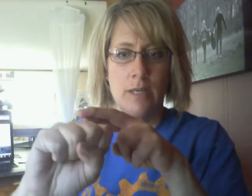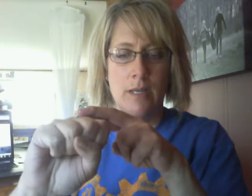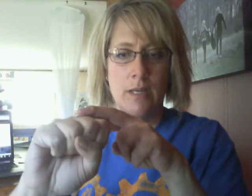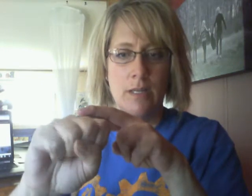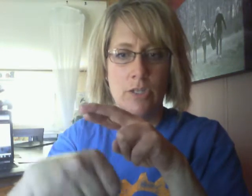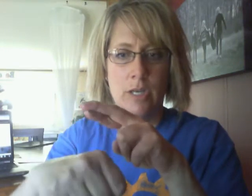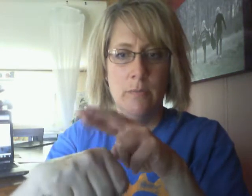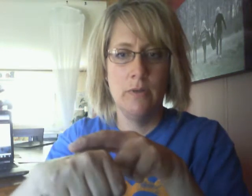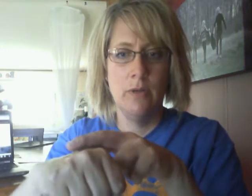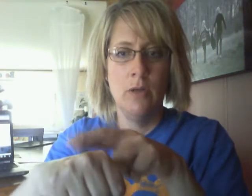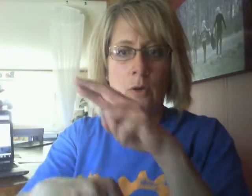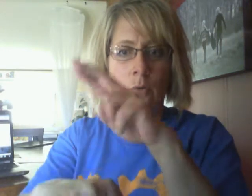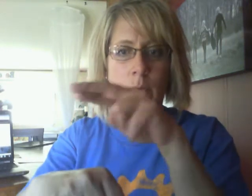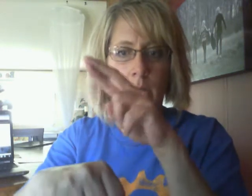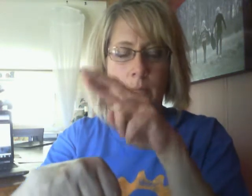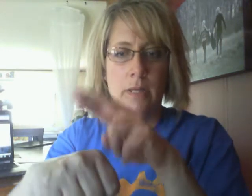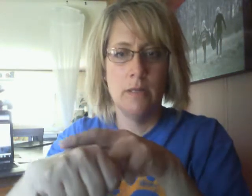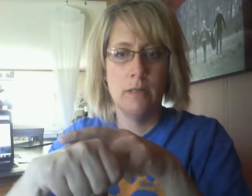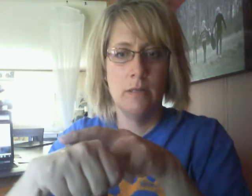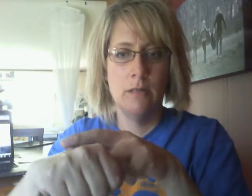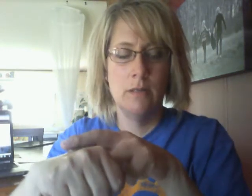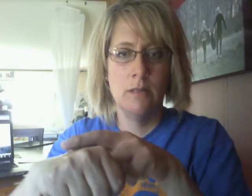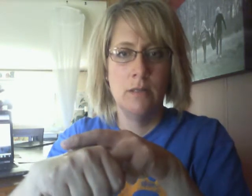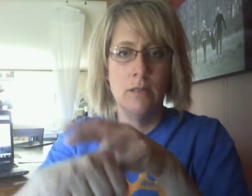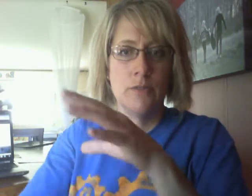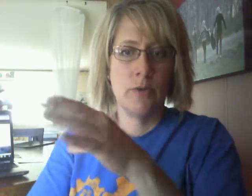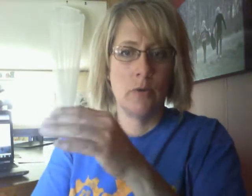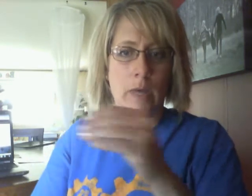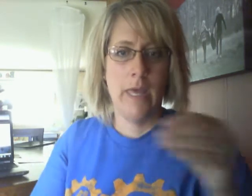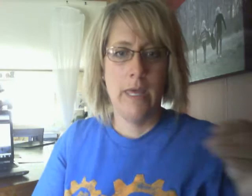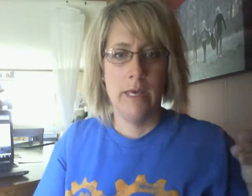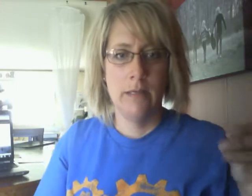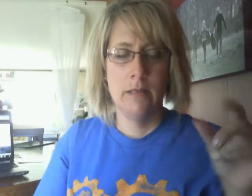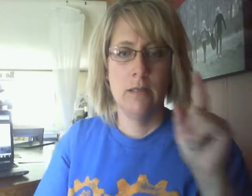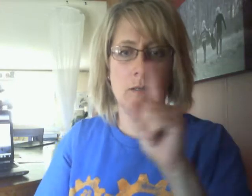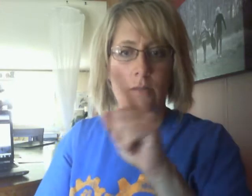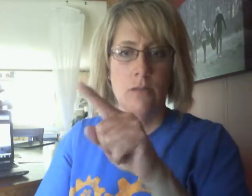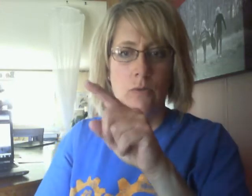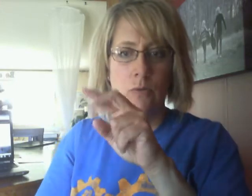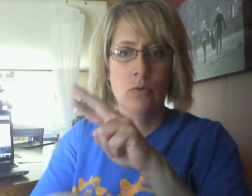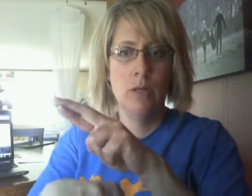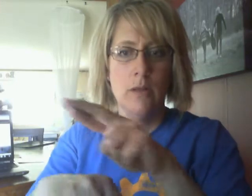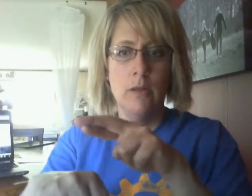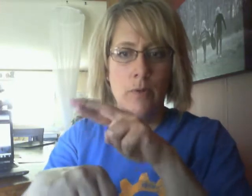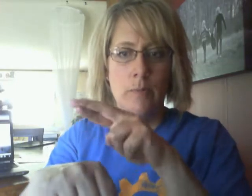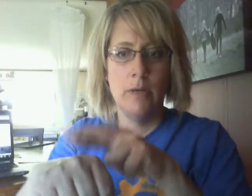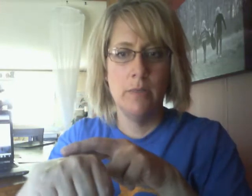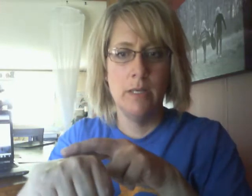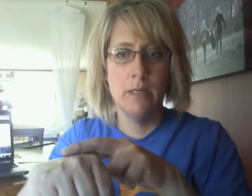in an S shape. Republic. So, and to the republic